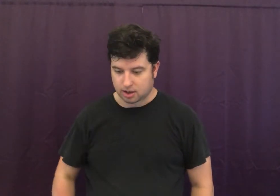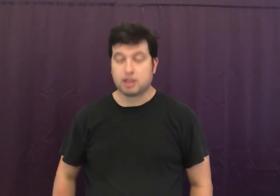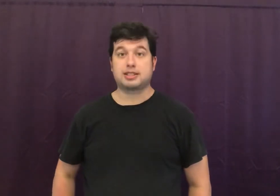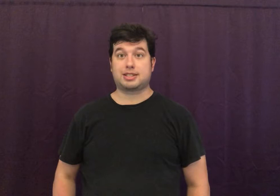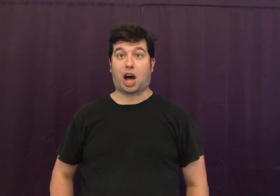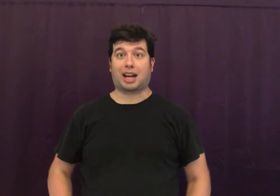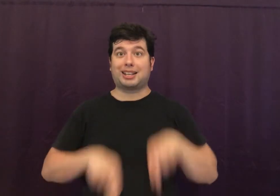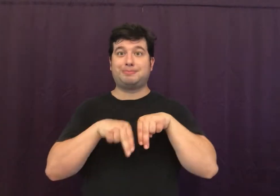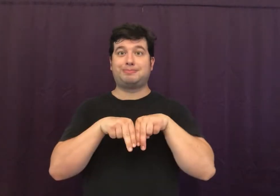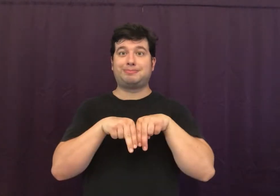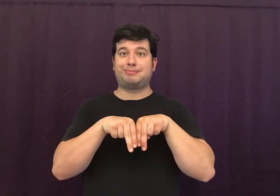Sock.